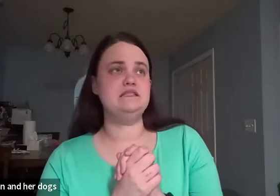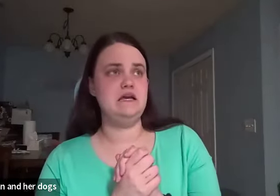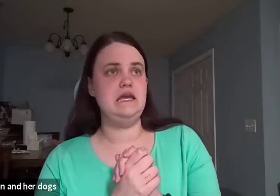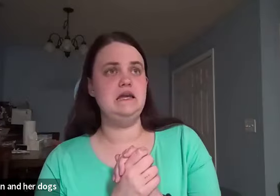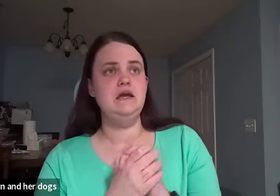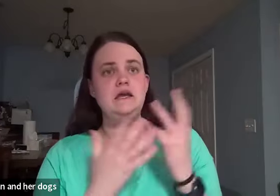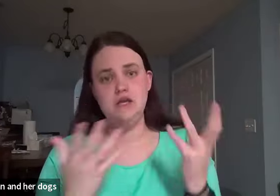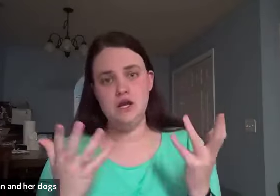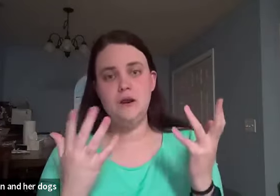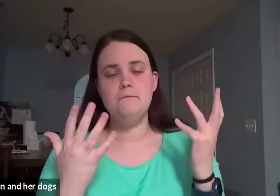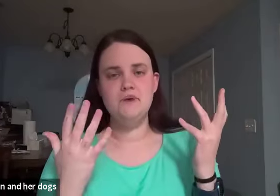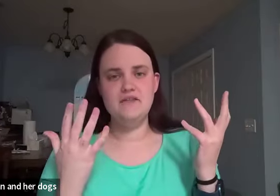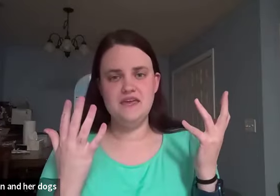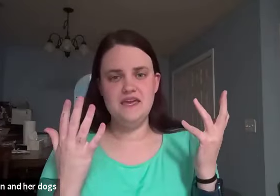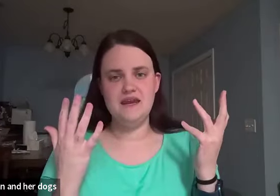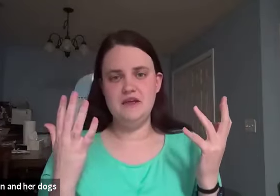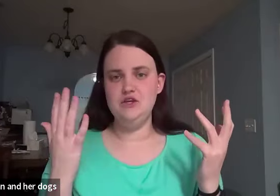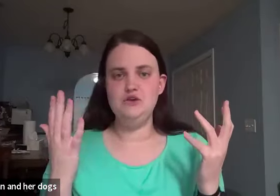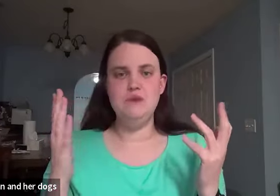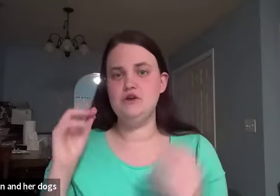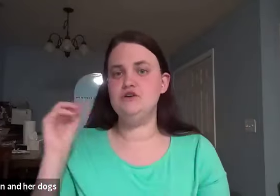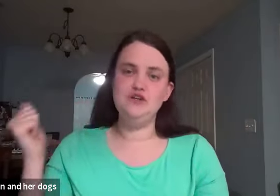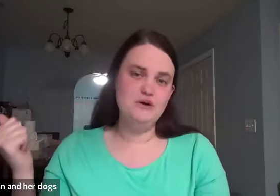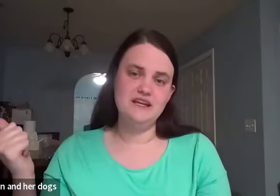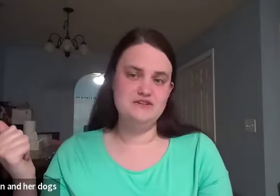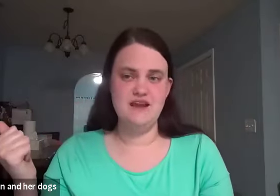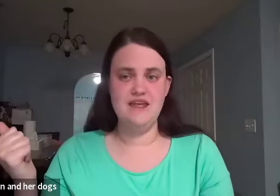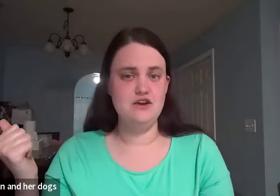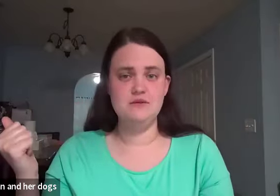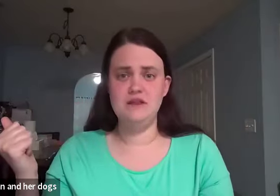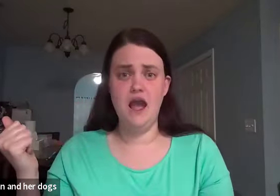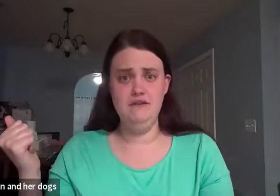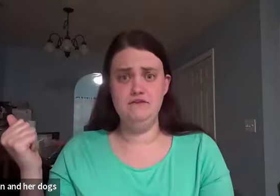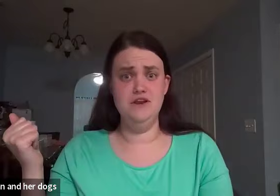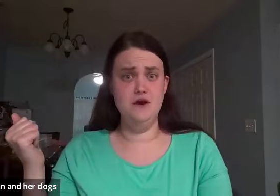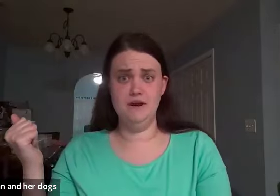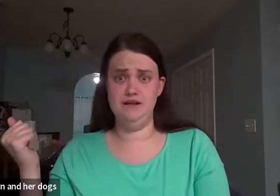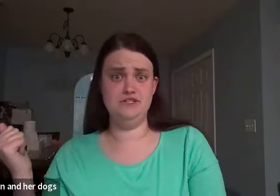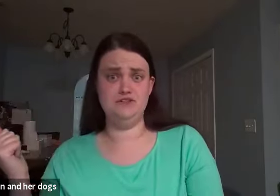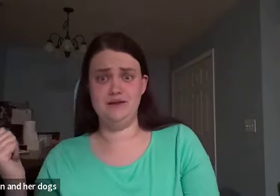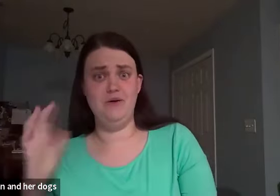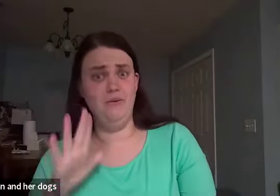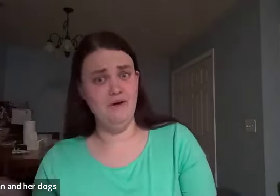a slang here, but then you may go to New York and you sign it and they're going to be like, I have no idea what you're talking about.